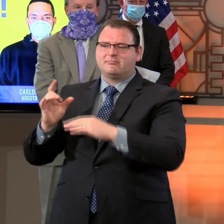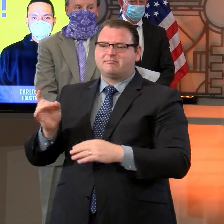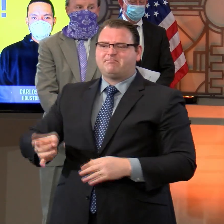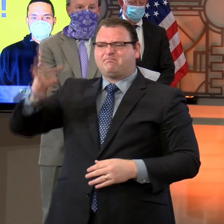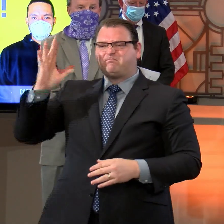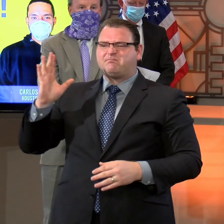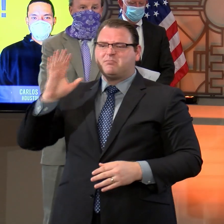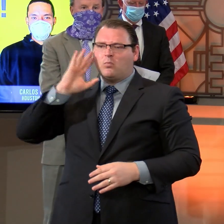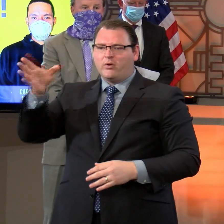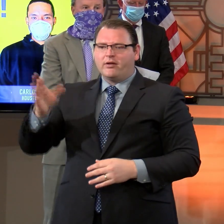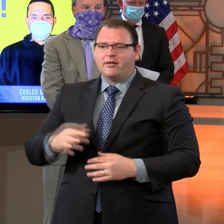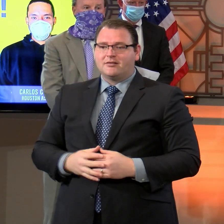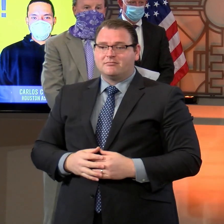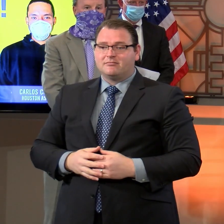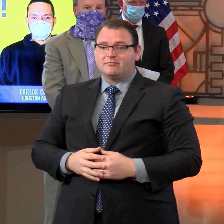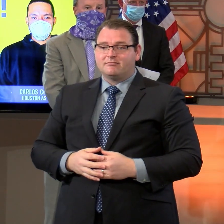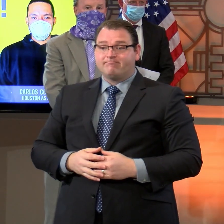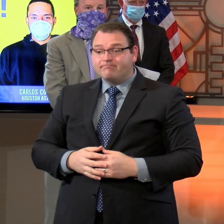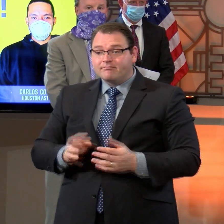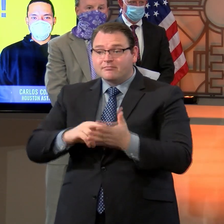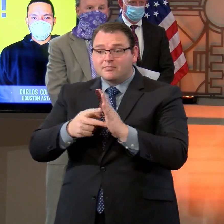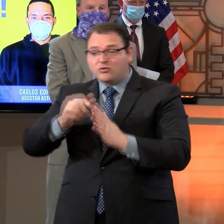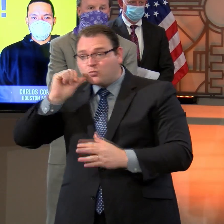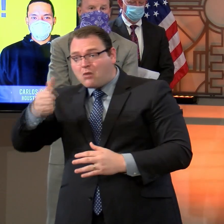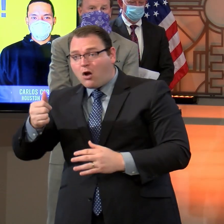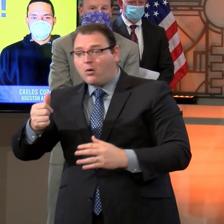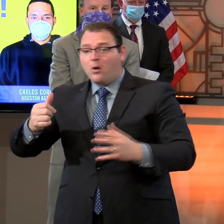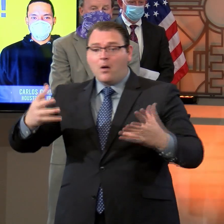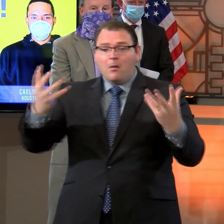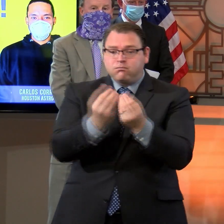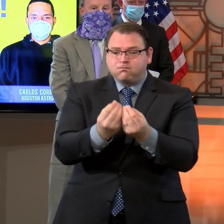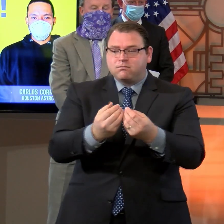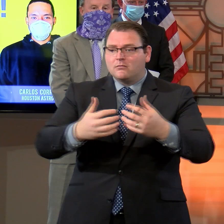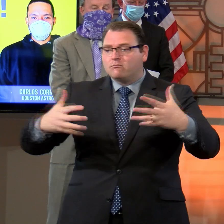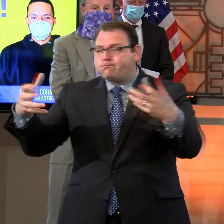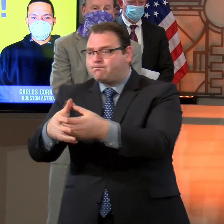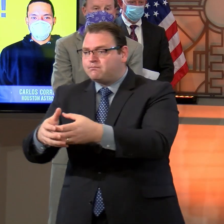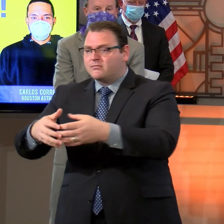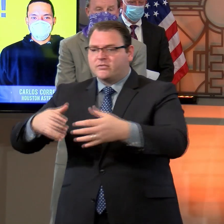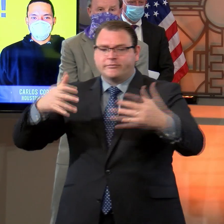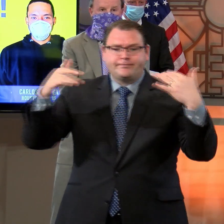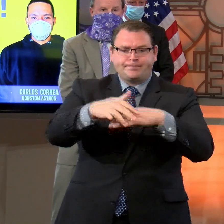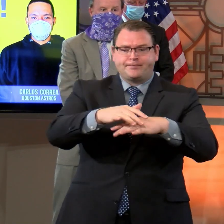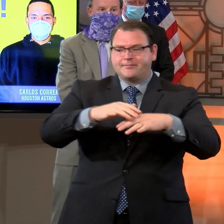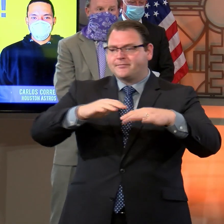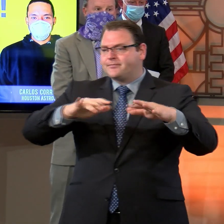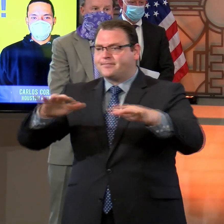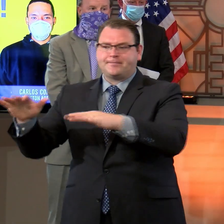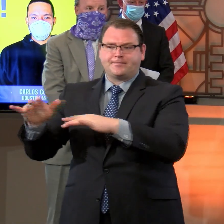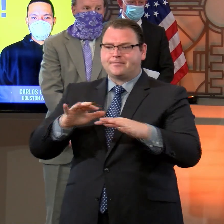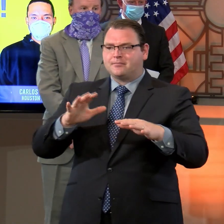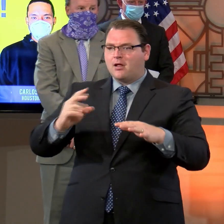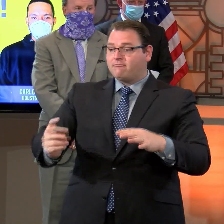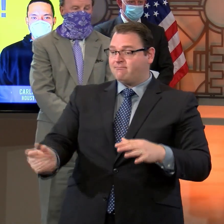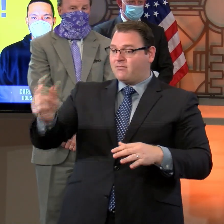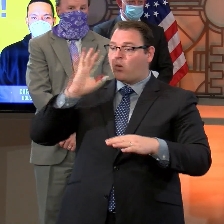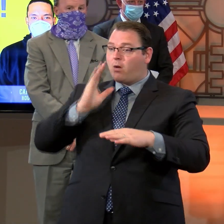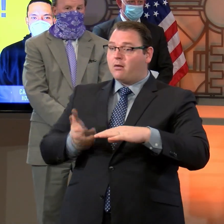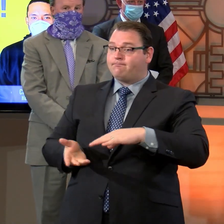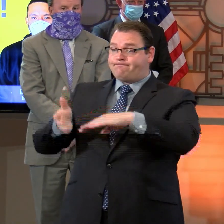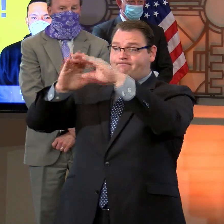14 days for this virus to take hold. It will be important to see what the numbers are in terms of the people going